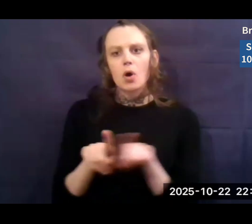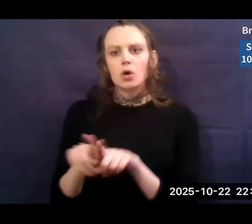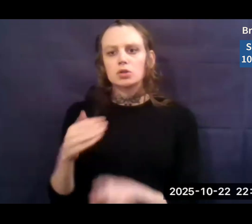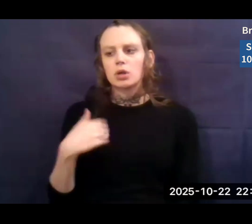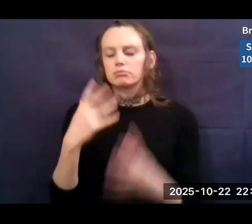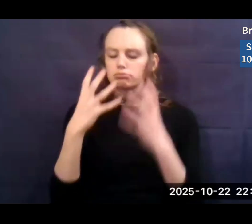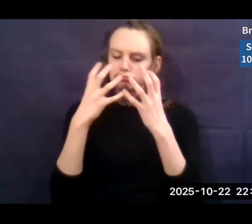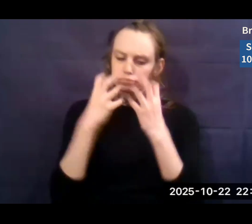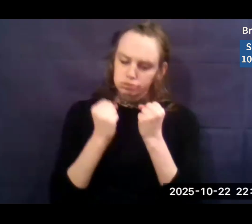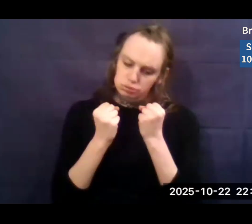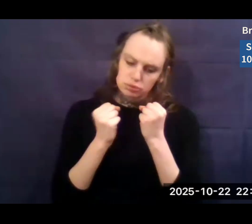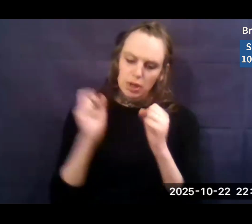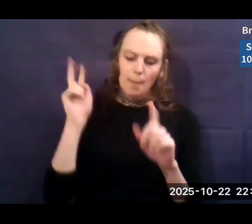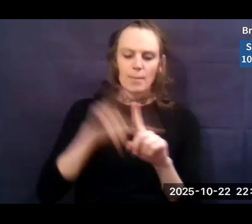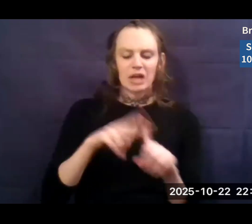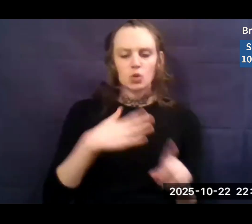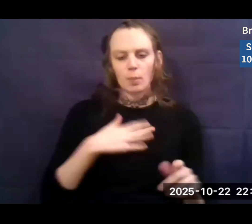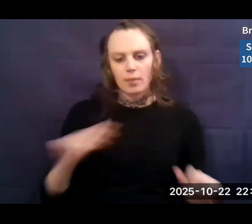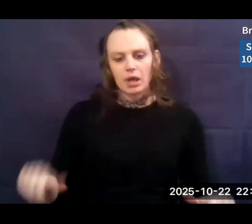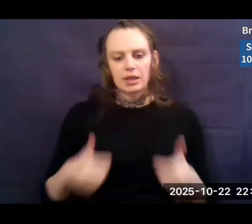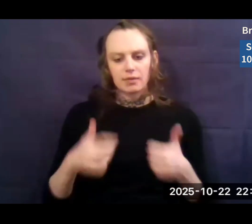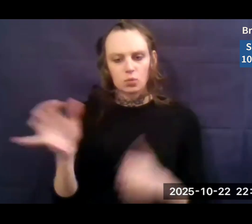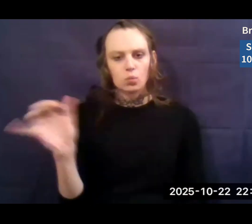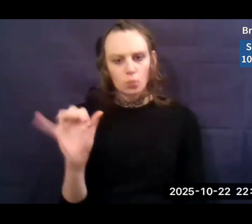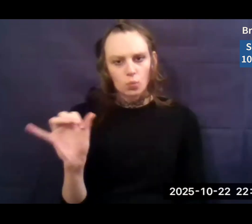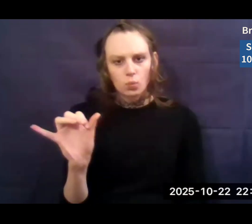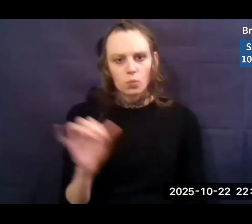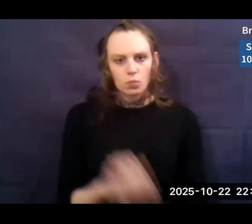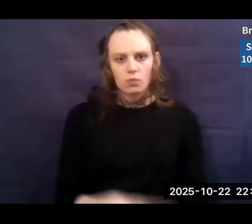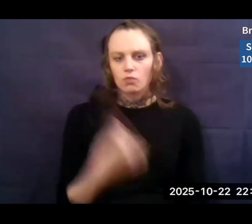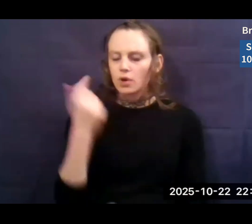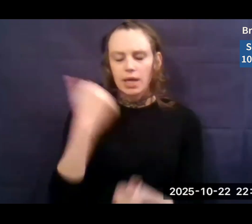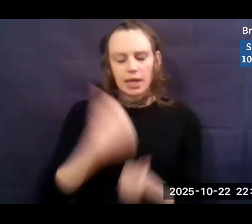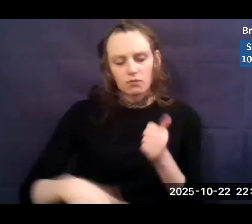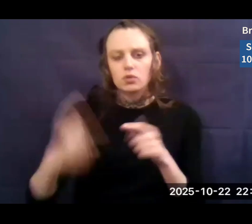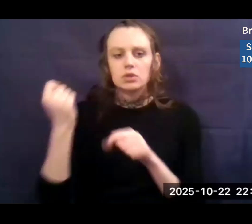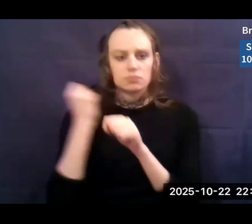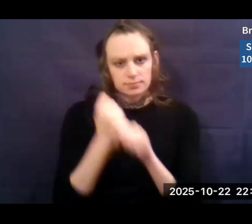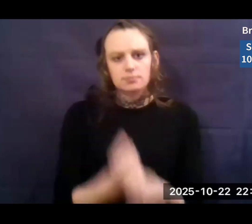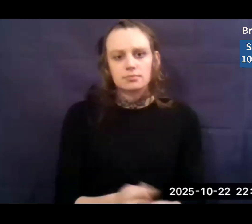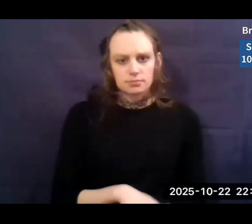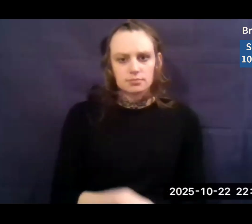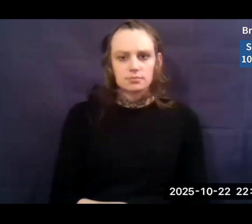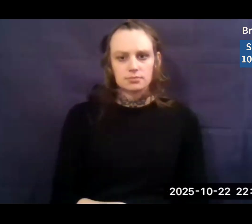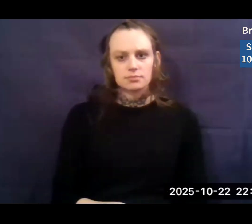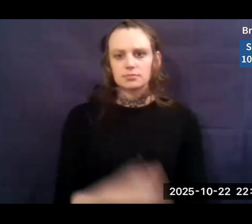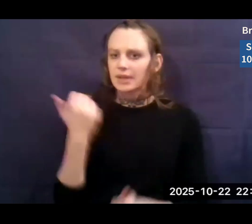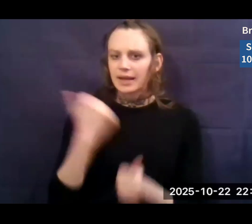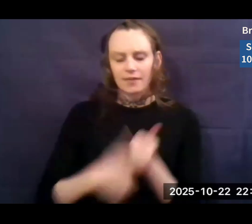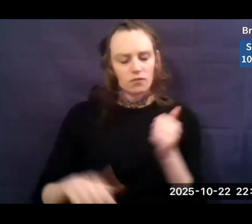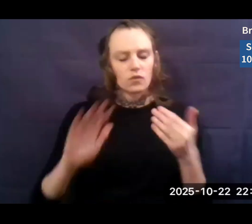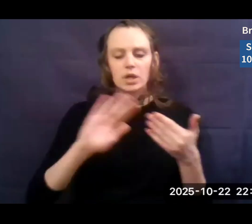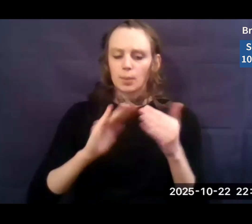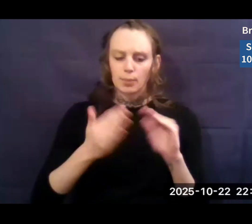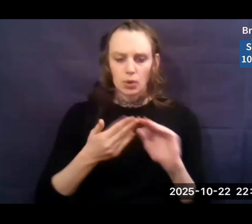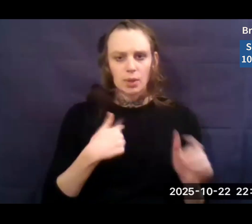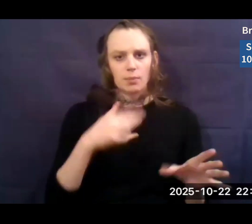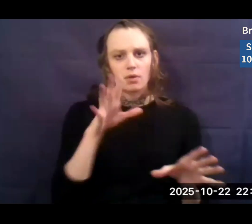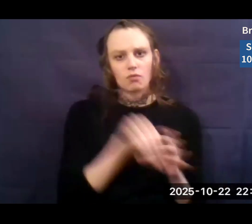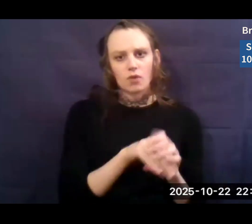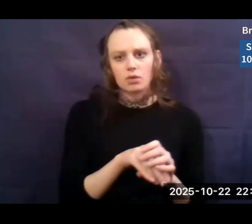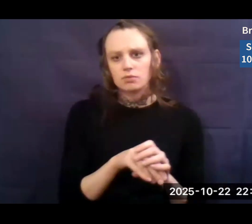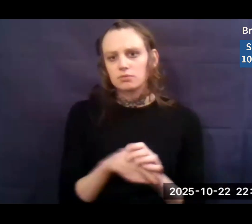application to my own personal life for each of the traditions and every community that I'm involved